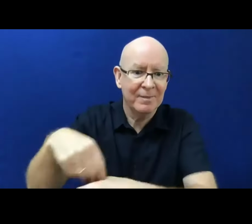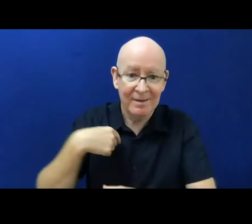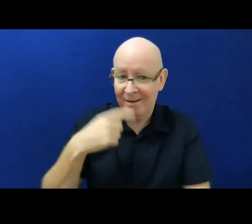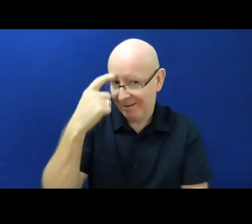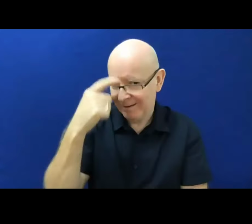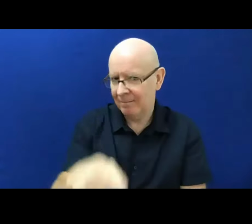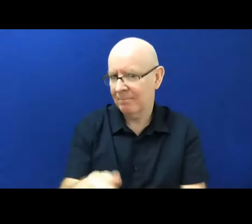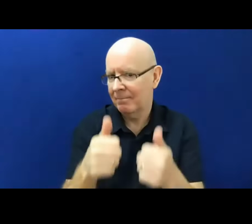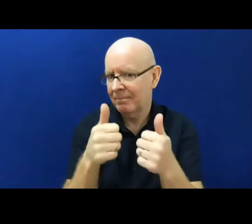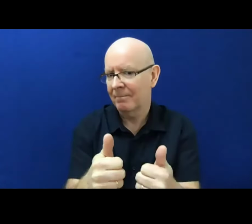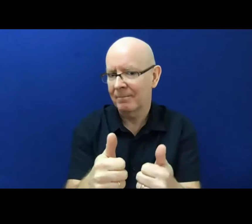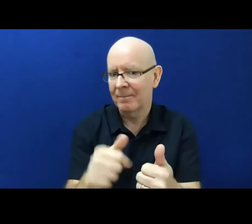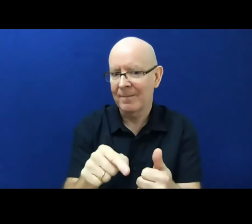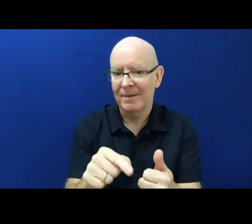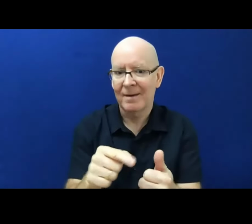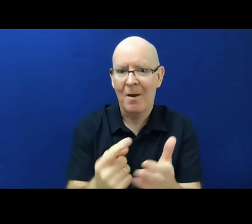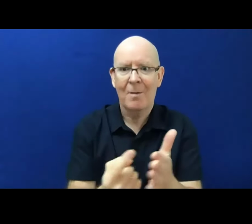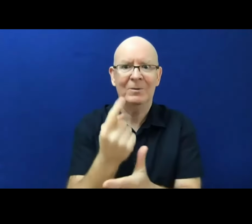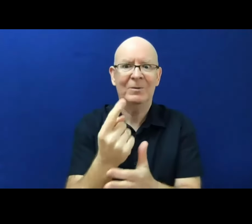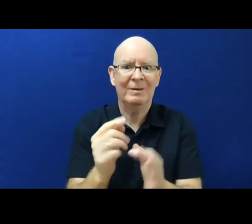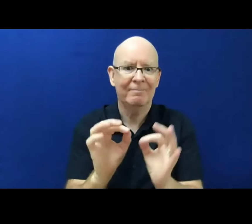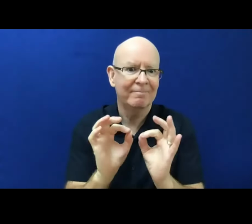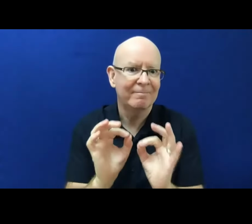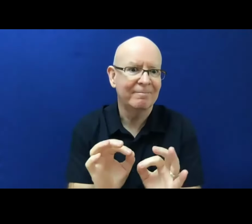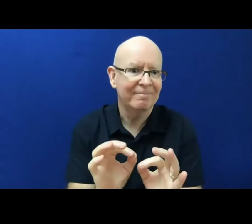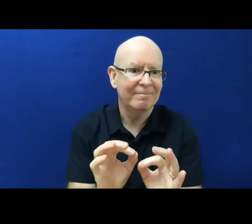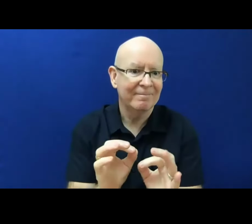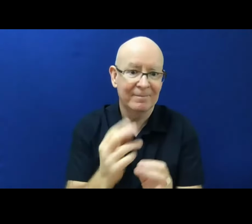the gatekeepers were ready for that change.